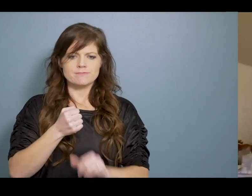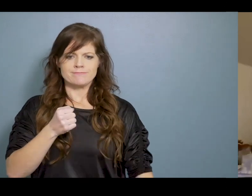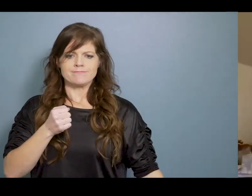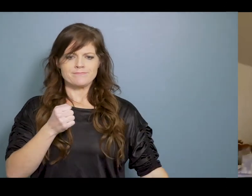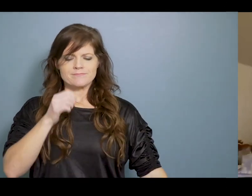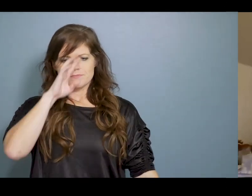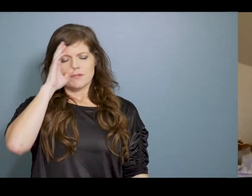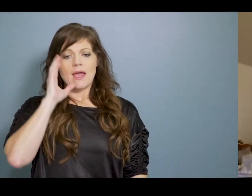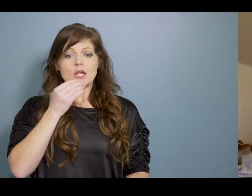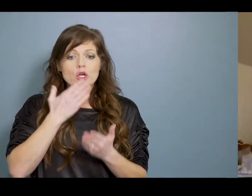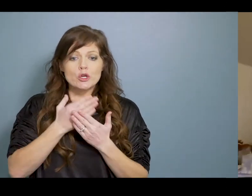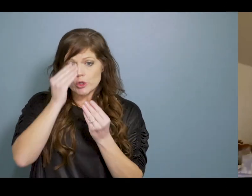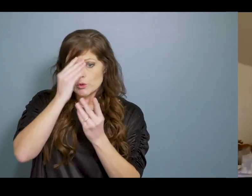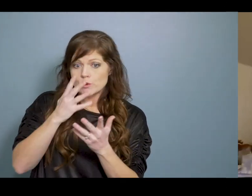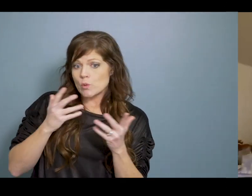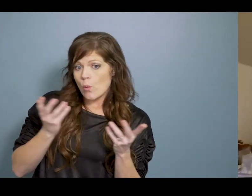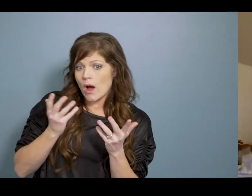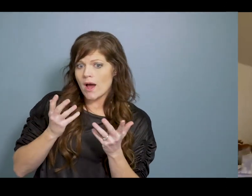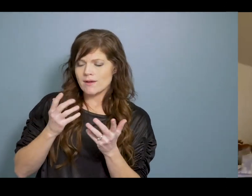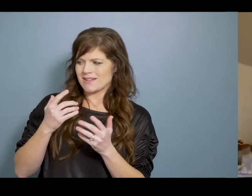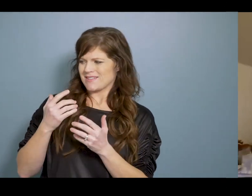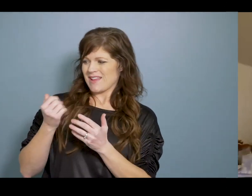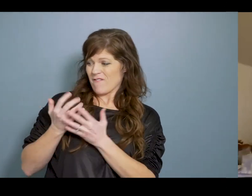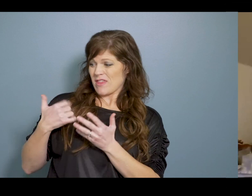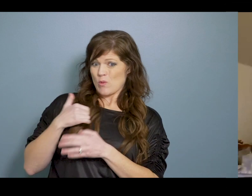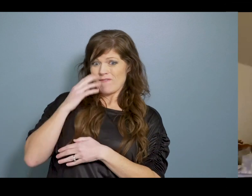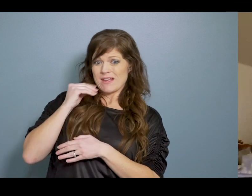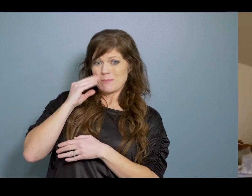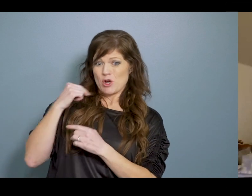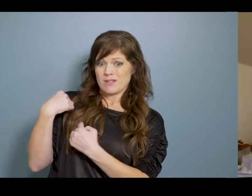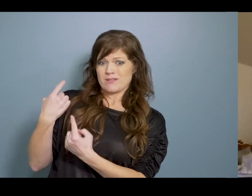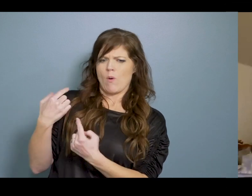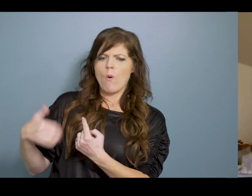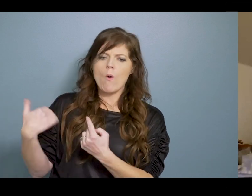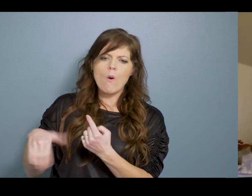the good news is about where we've been is we've learned so much. We've,